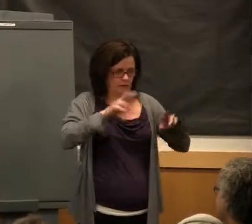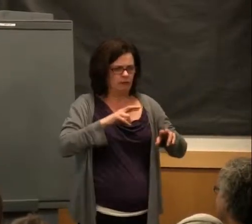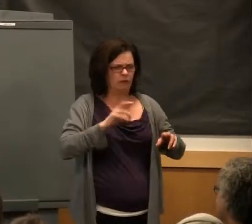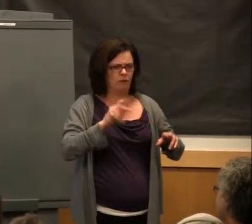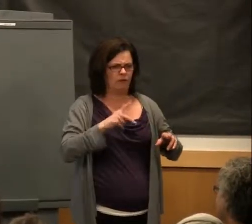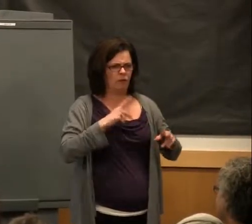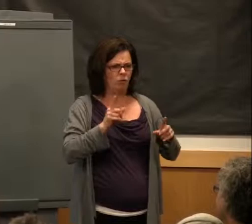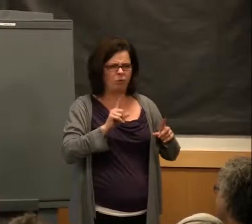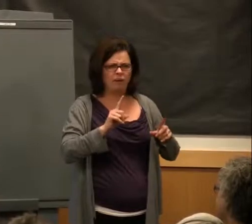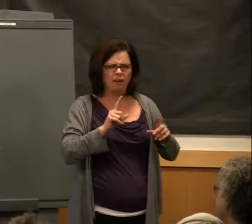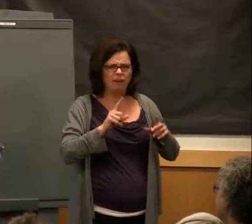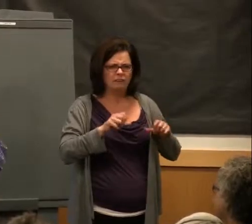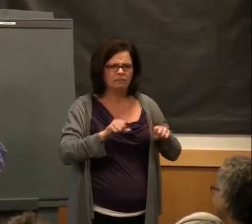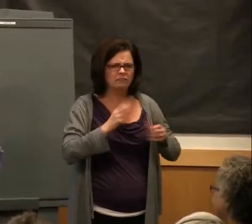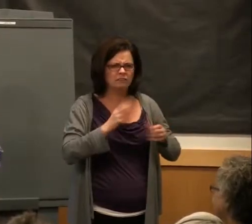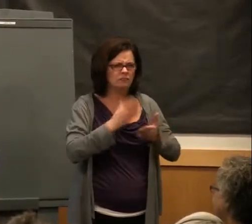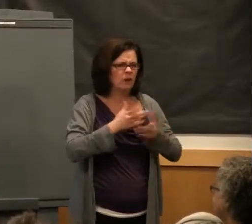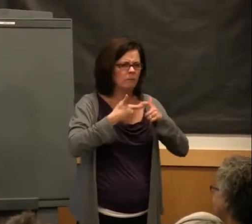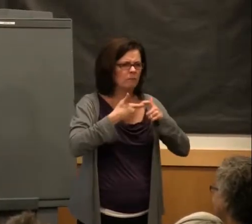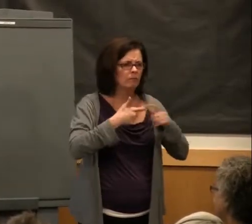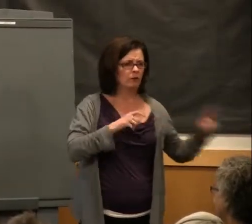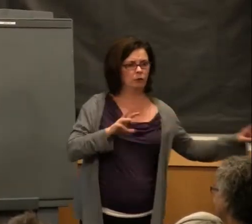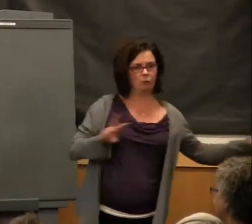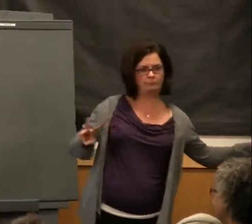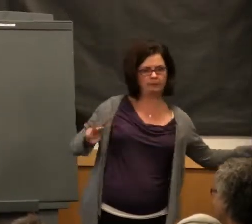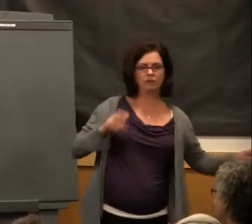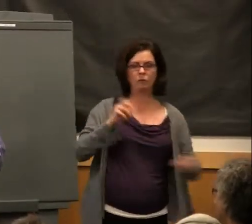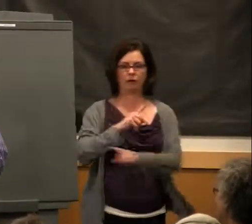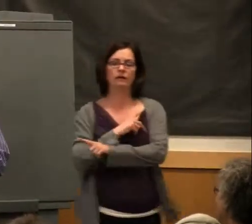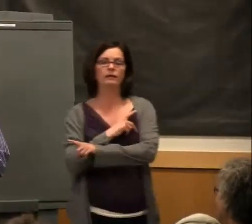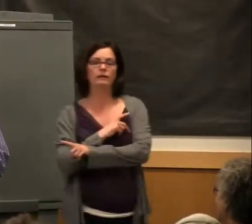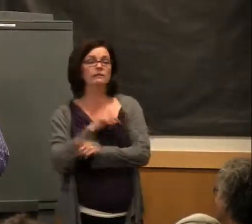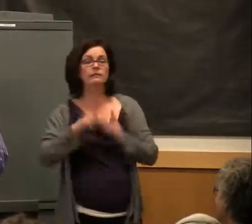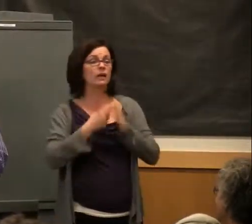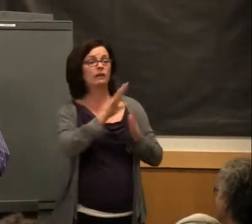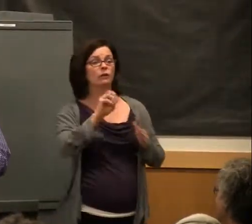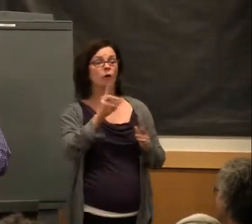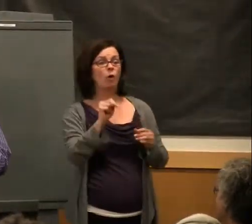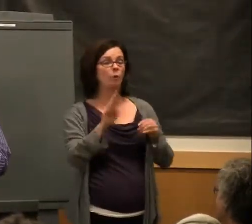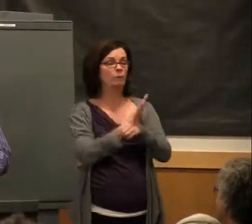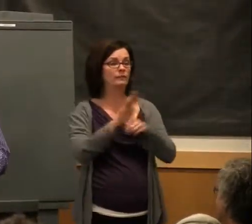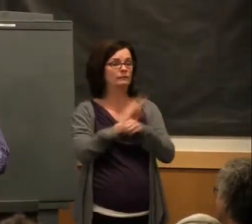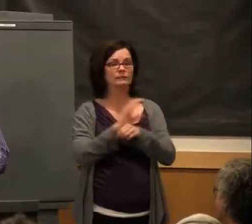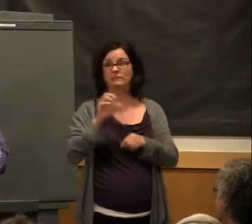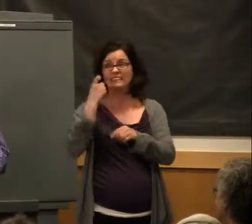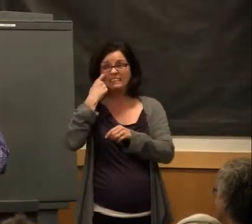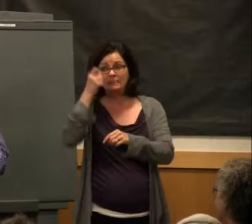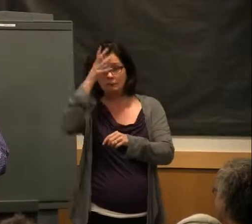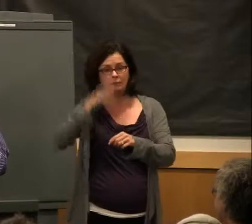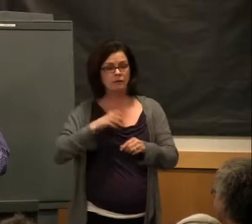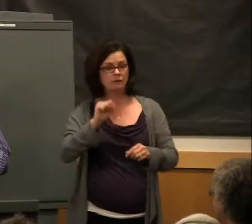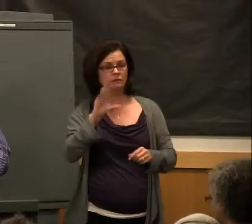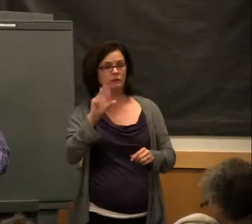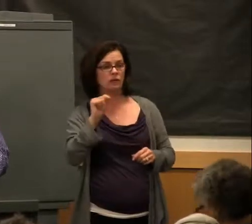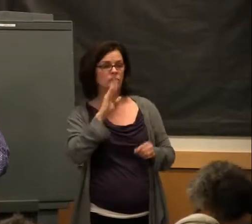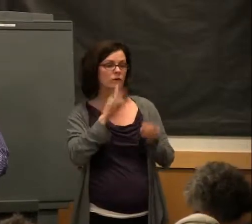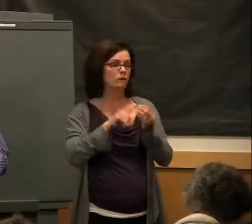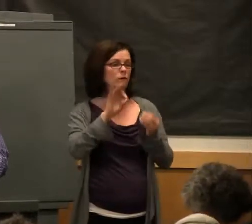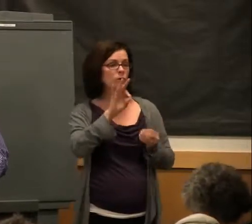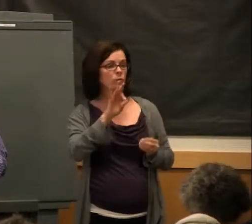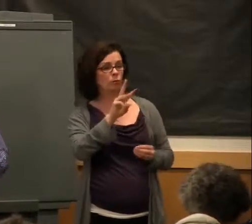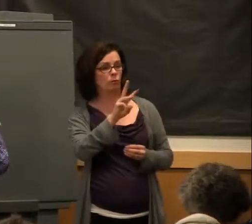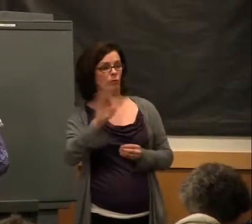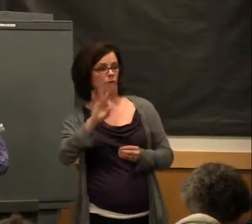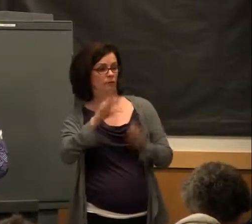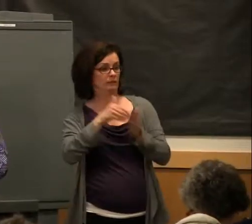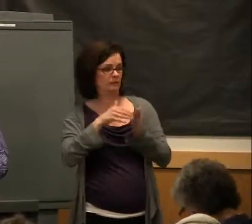Where was I? Starting your own business. So Scott has told you a little bit about what the Workforce Center can do if you're interested in